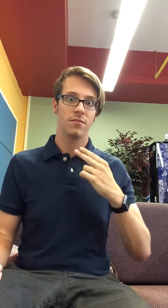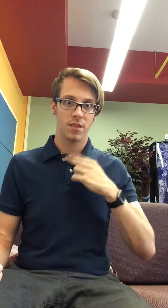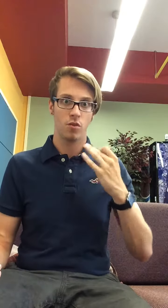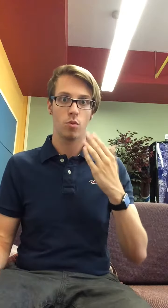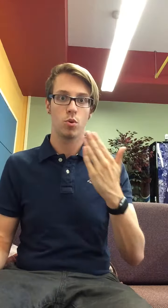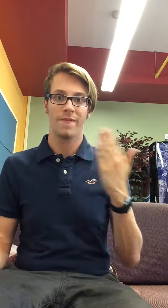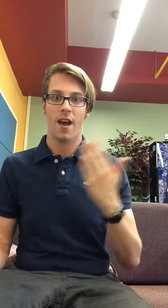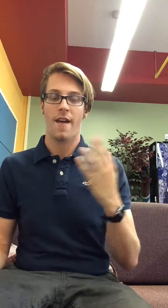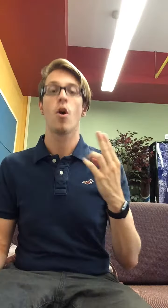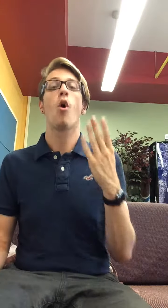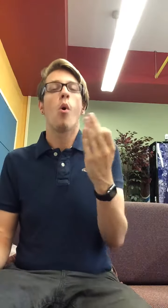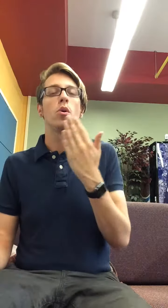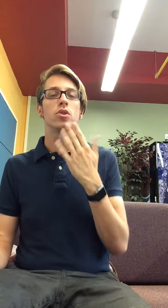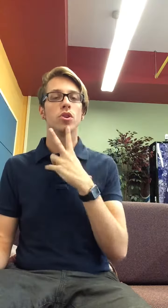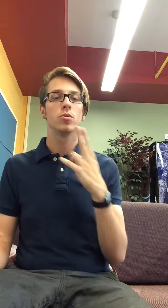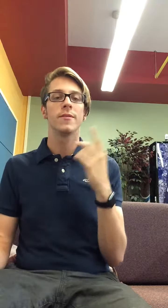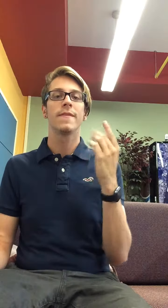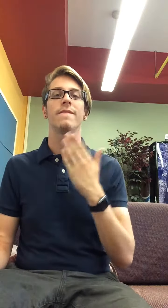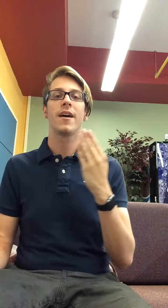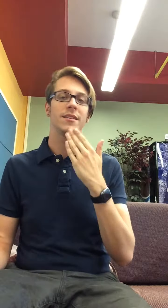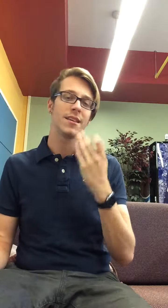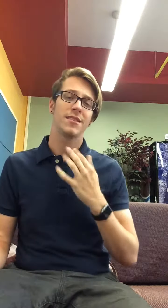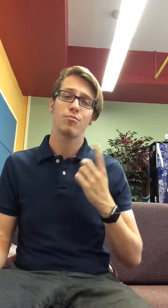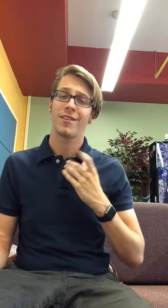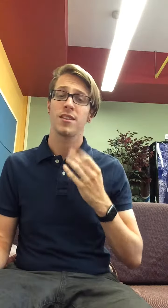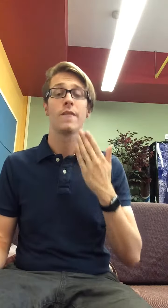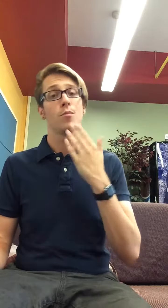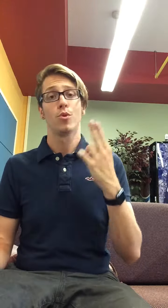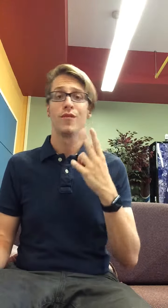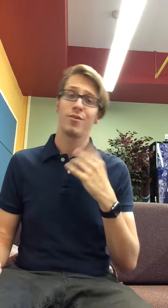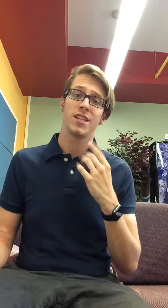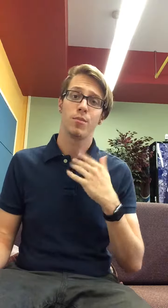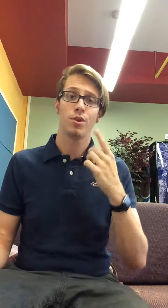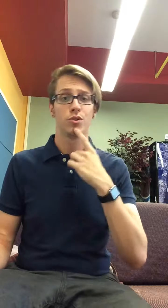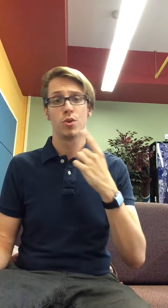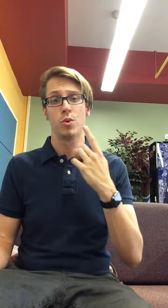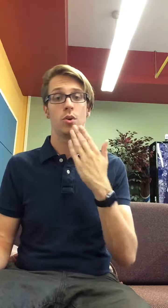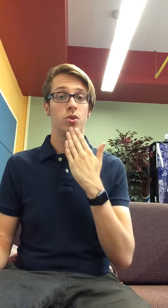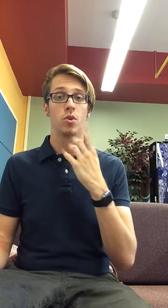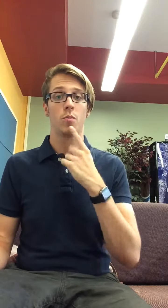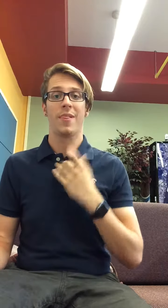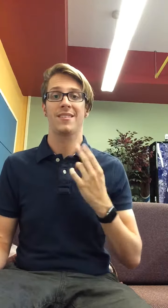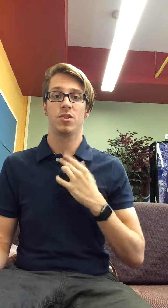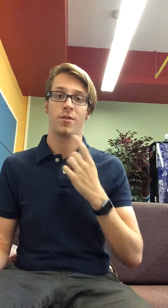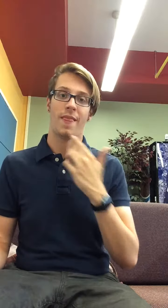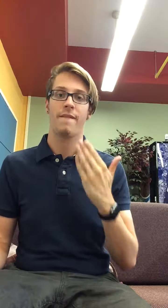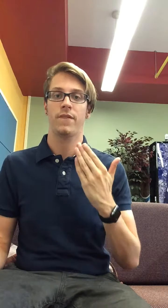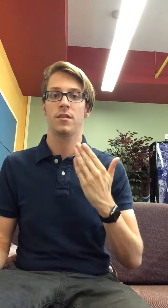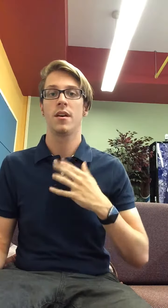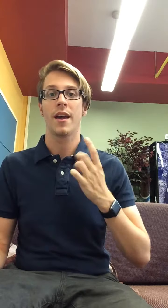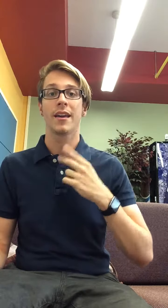the time-tested practice of move your decimal 2 places to the left and get that decimal